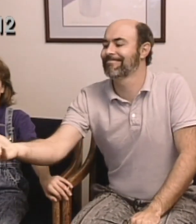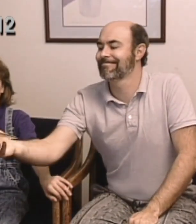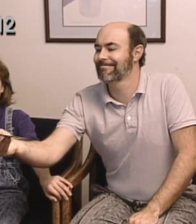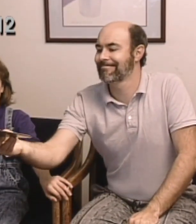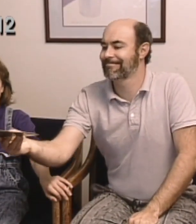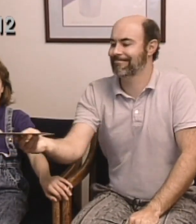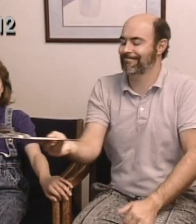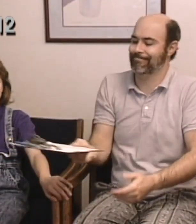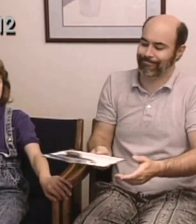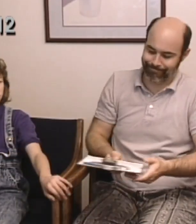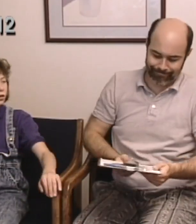paperwork.